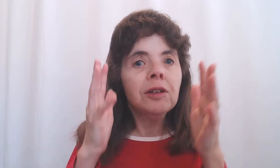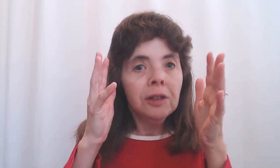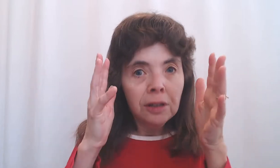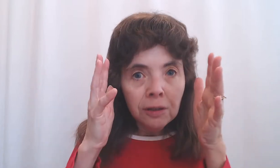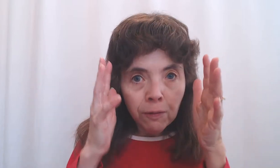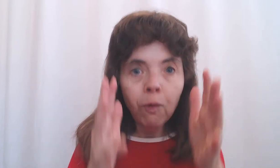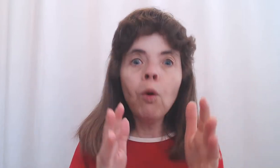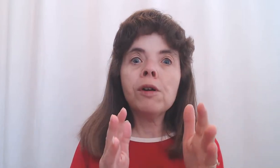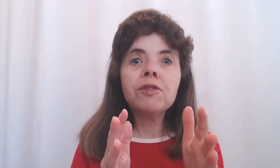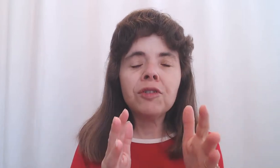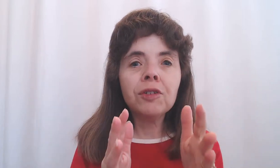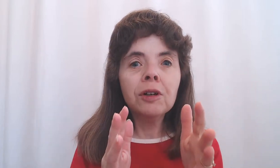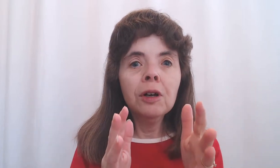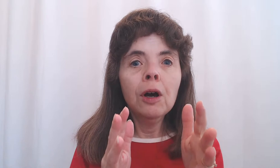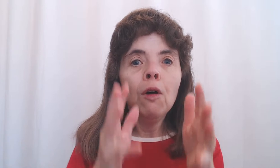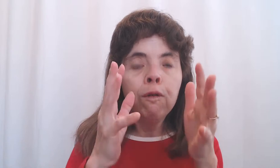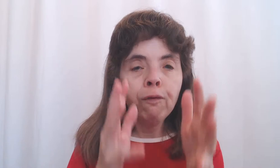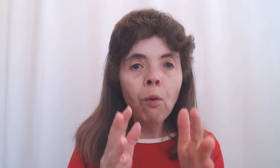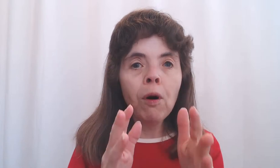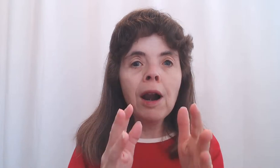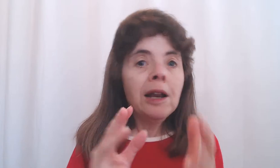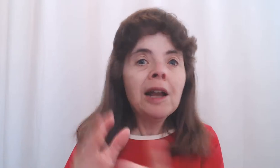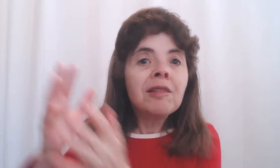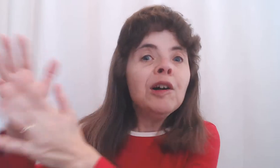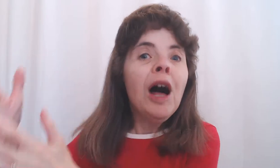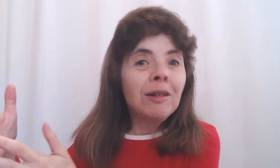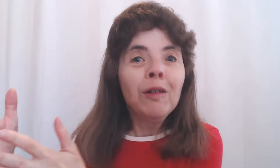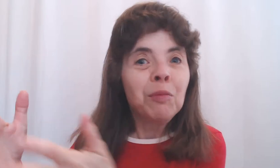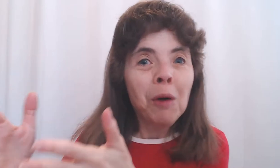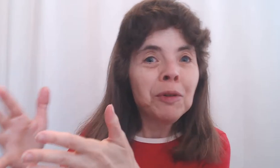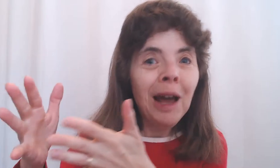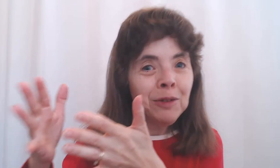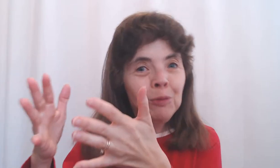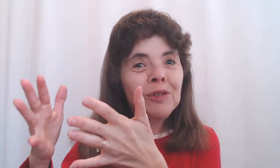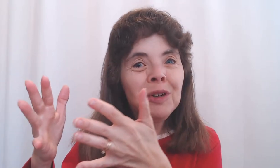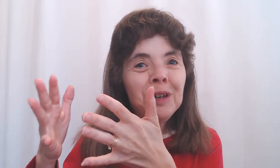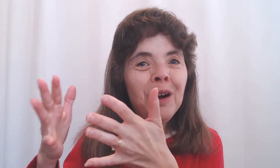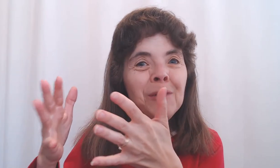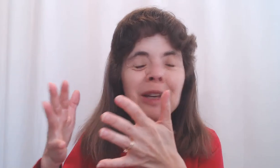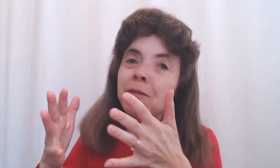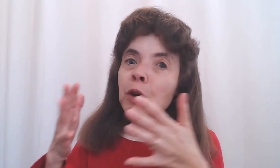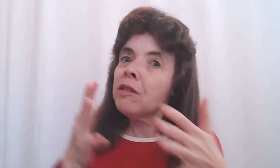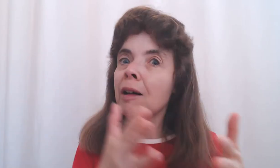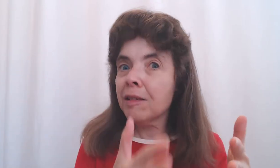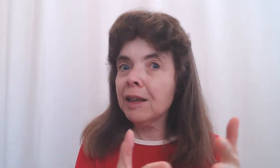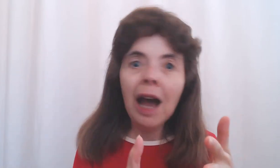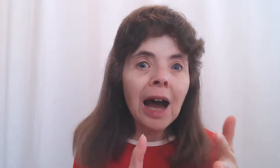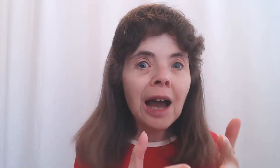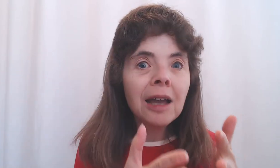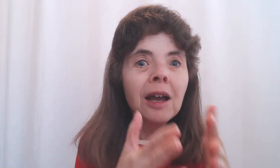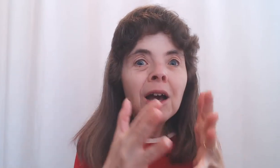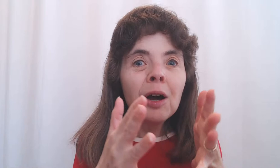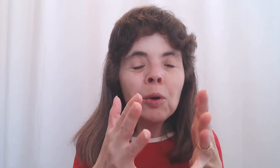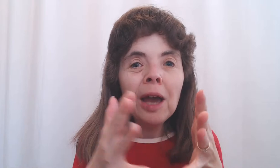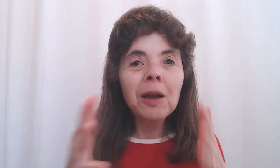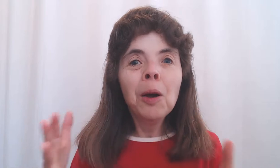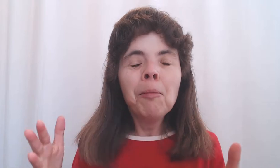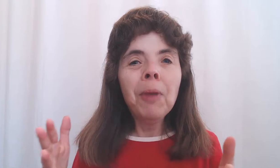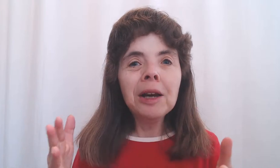force for, and he still has all his marbles afterwards. You know, I mean, he's a very zealous guy. Okay. But